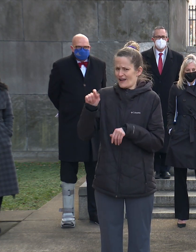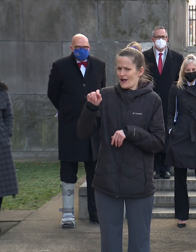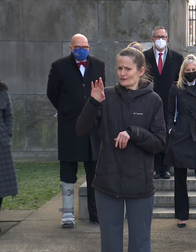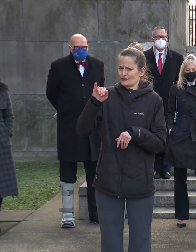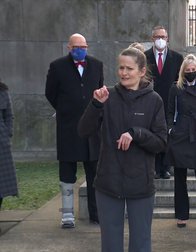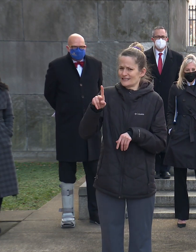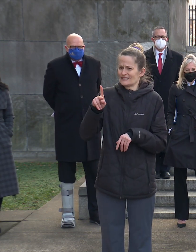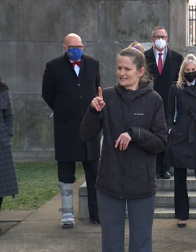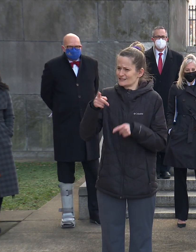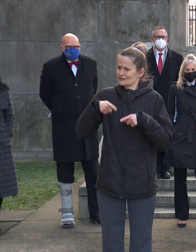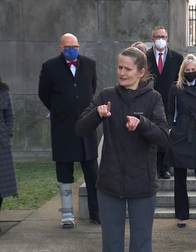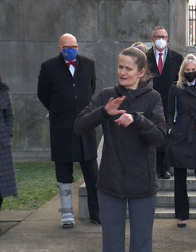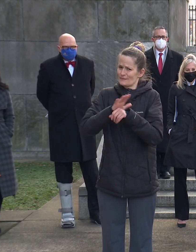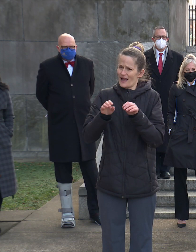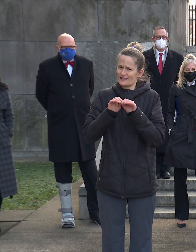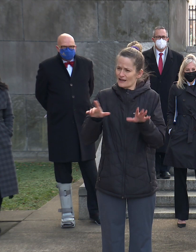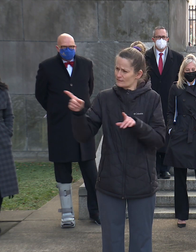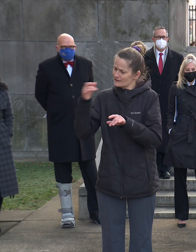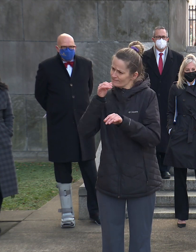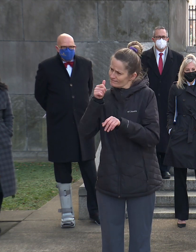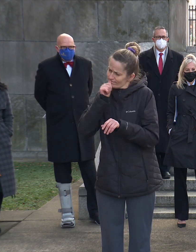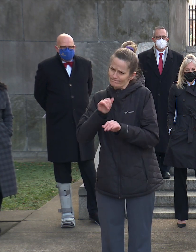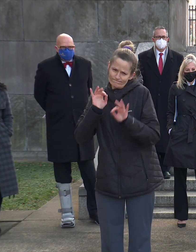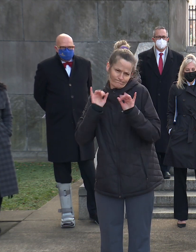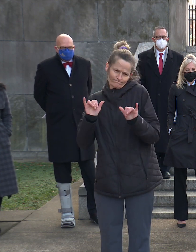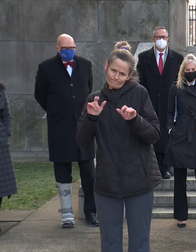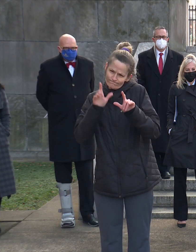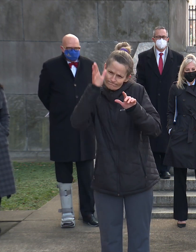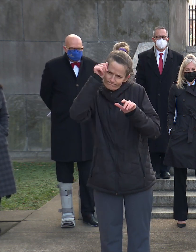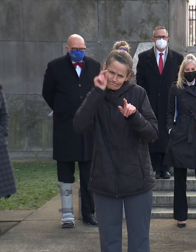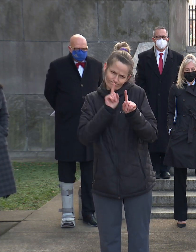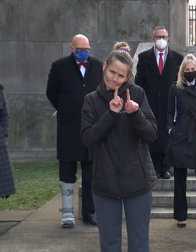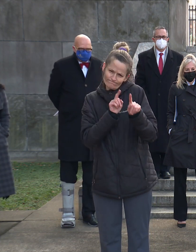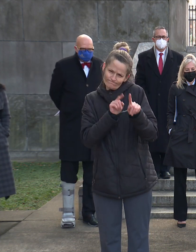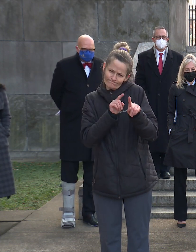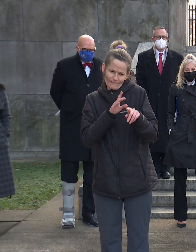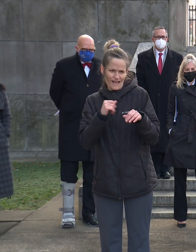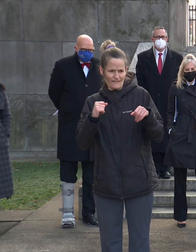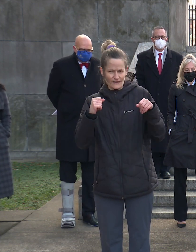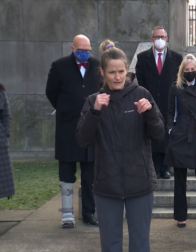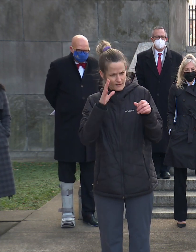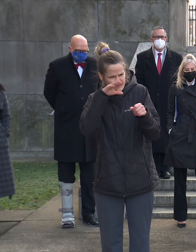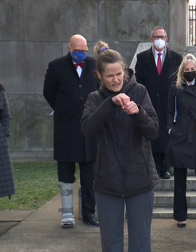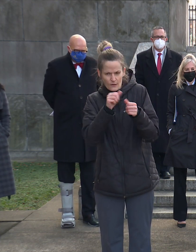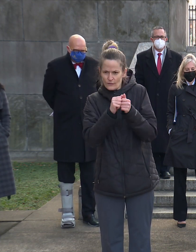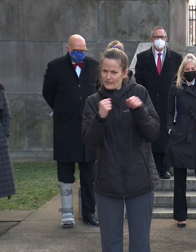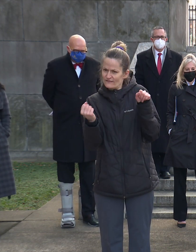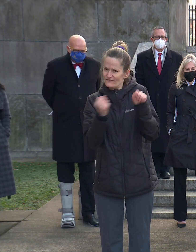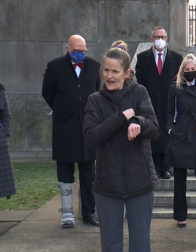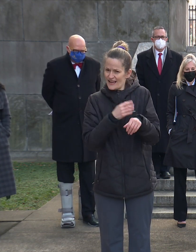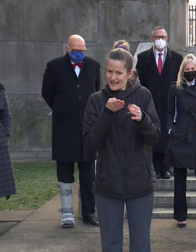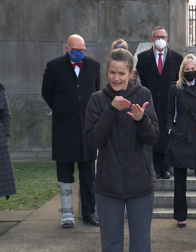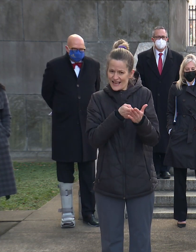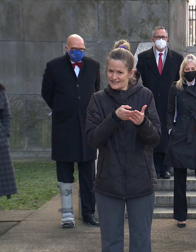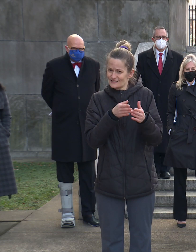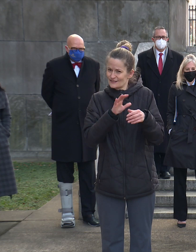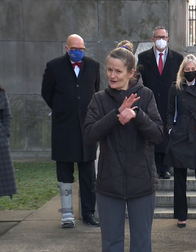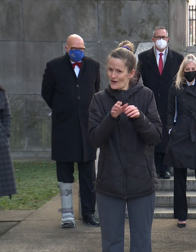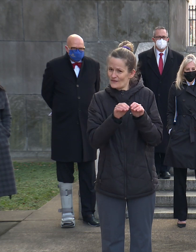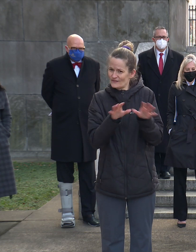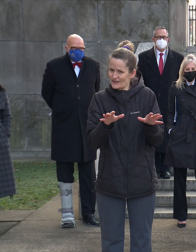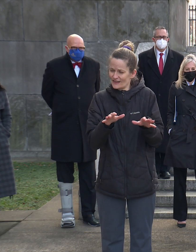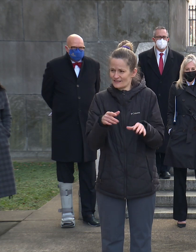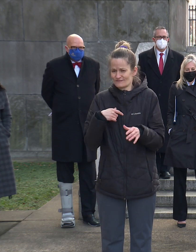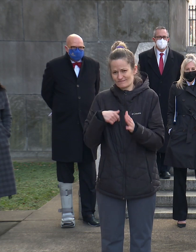work and been able to be in this fight with COVID because of them and the work that they do. But the last